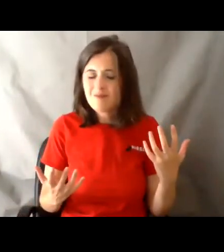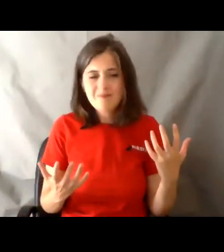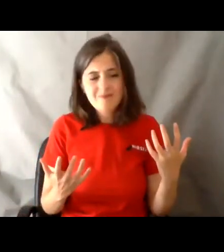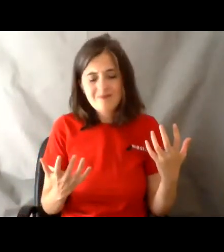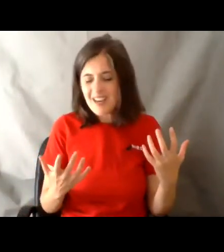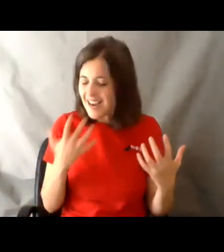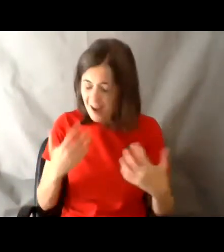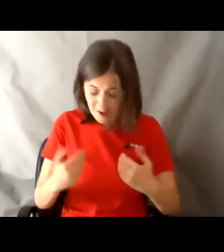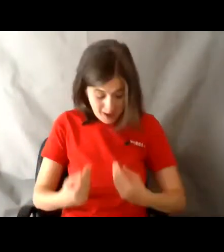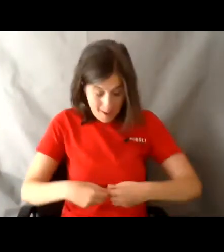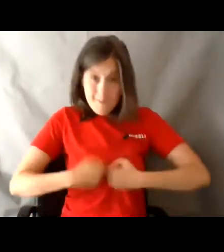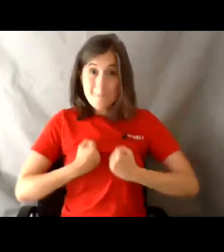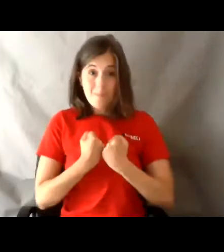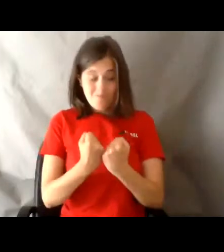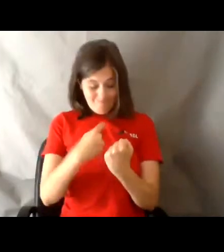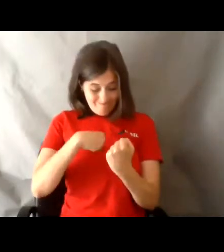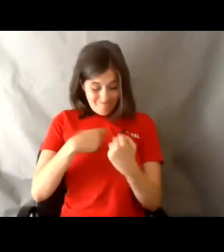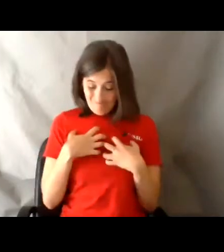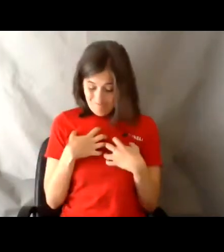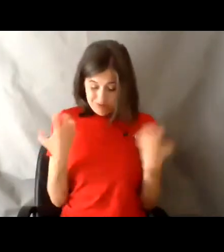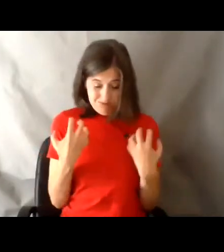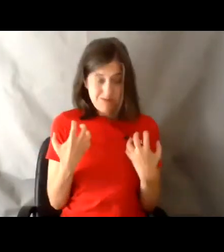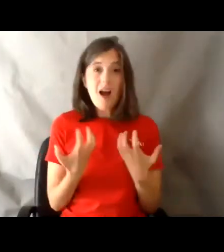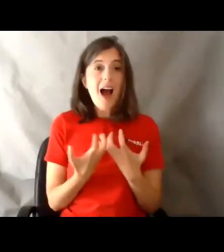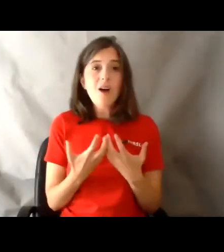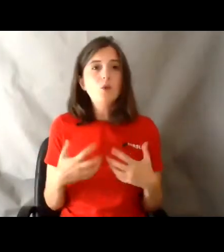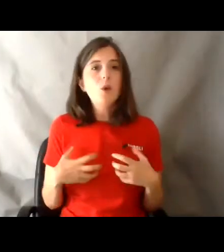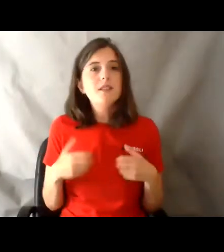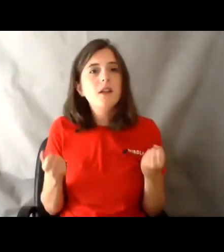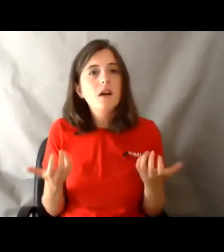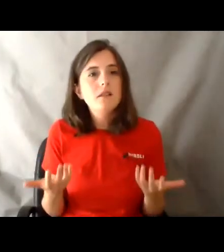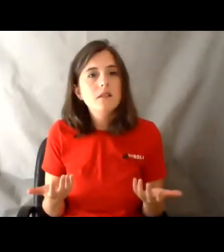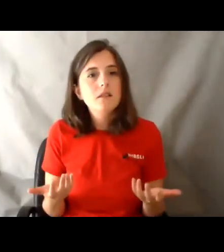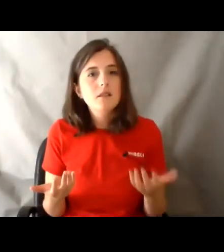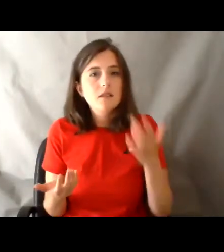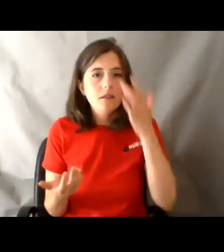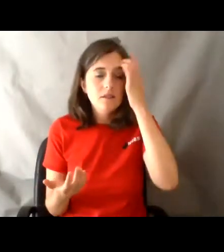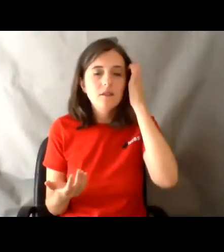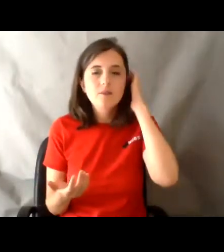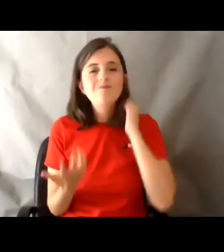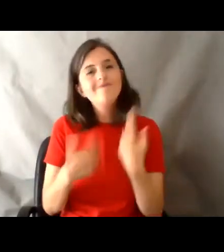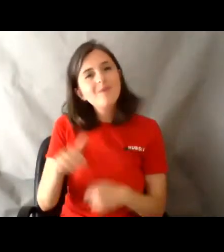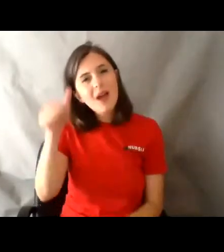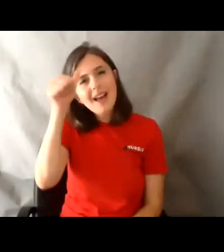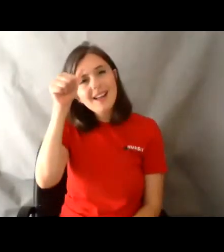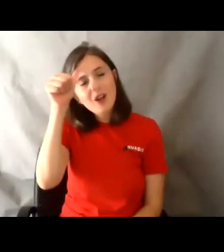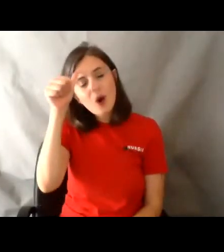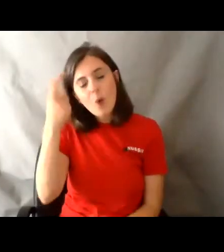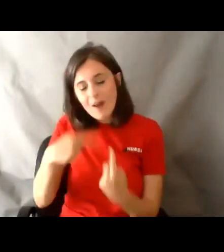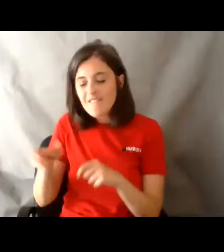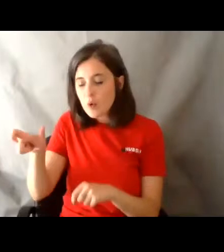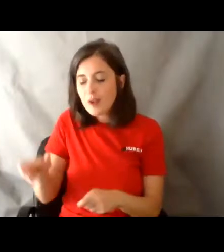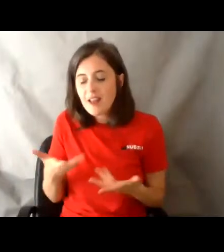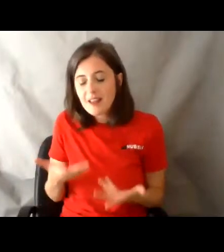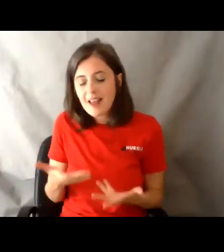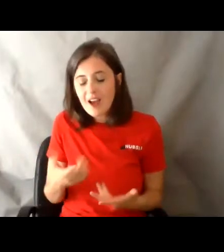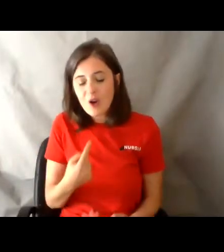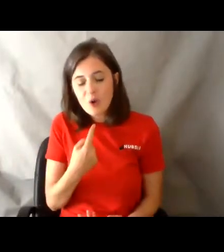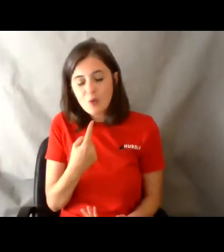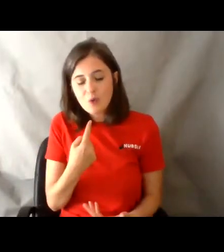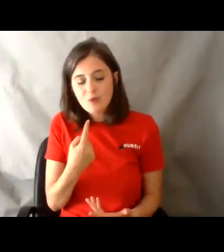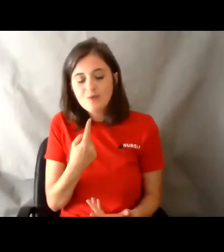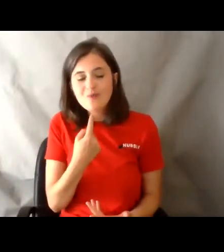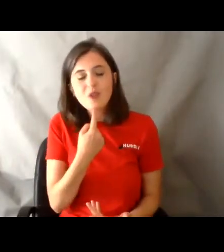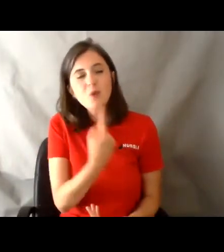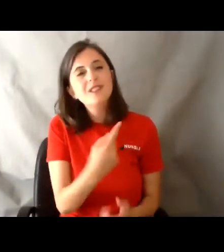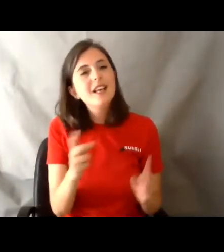much anger within me. Where do I start? I know if you were here right now, here is what you would